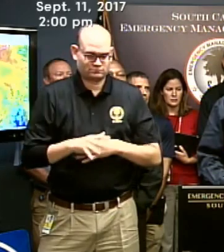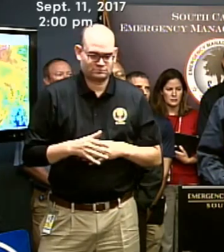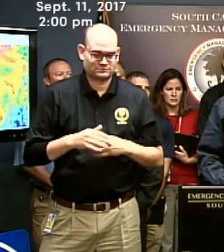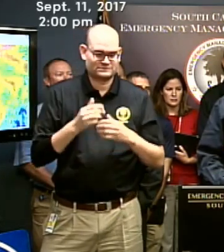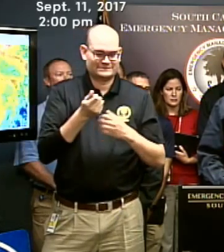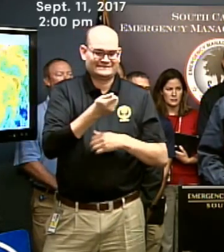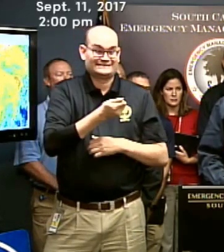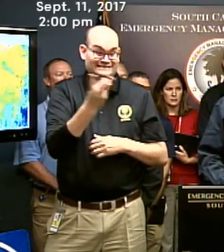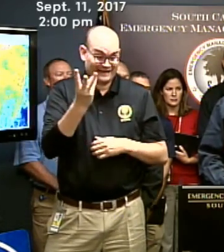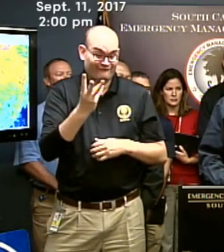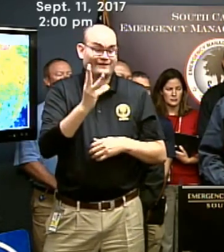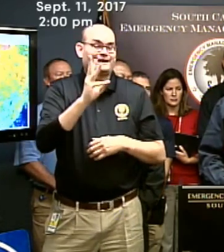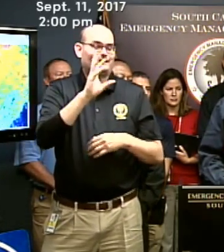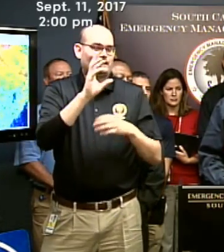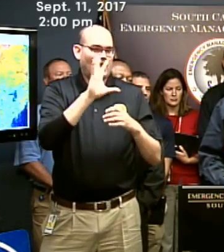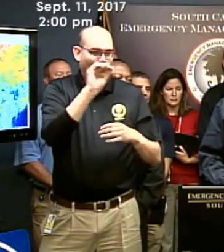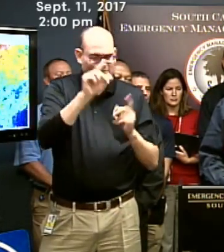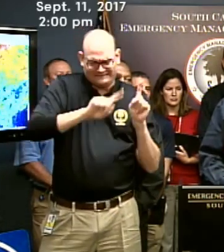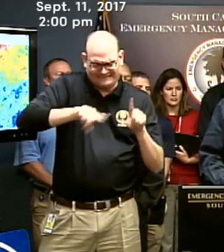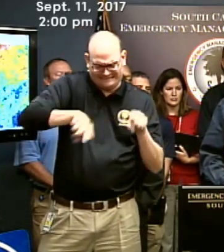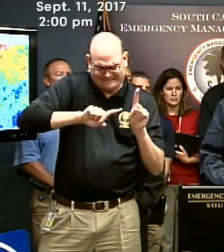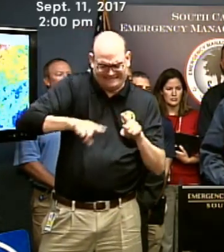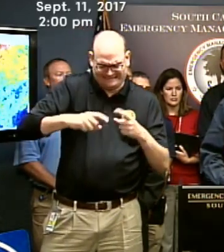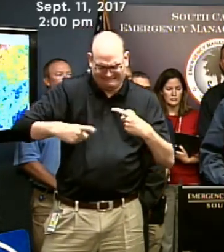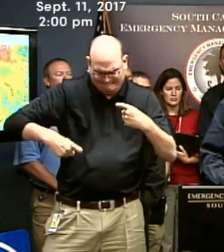power. SCE&G has